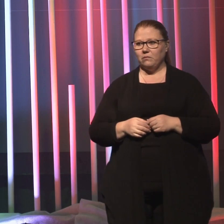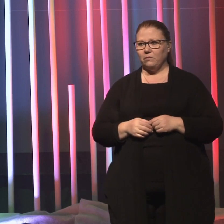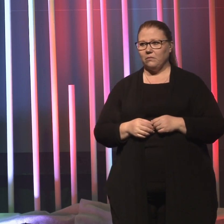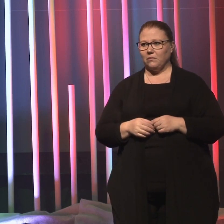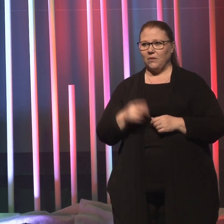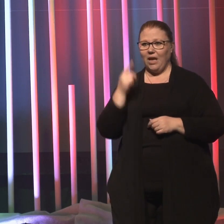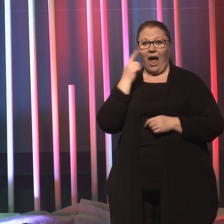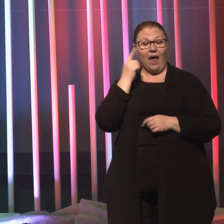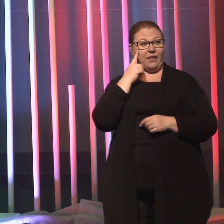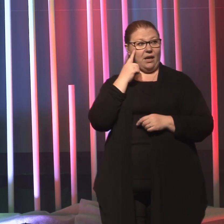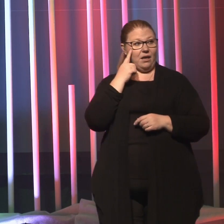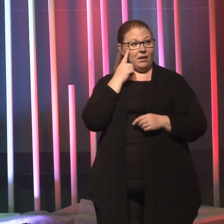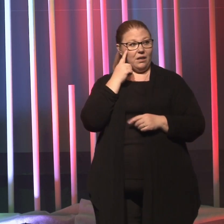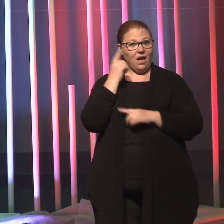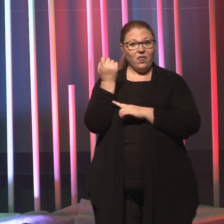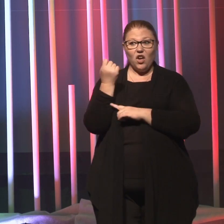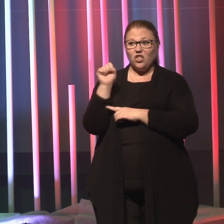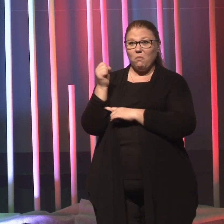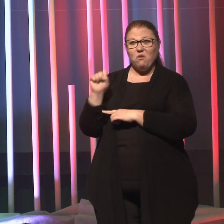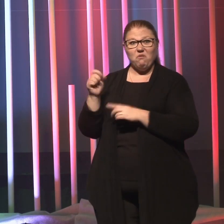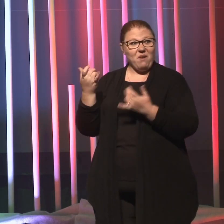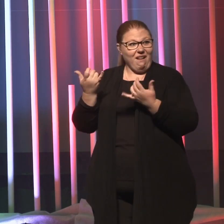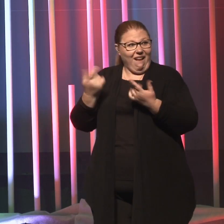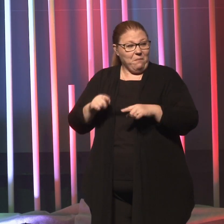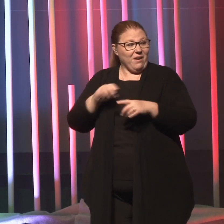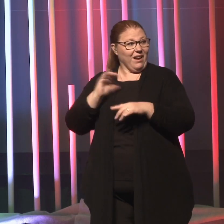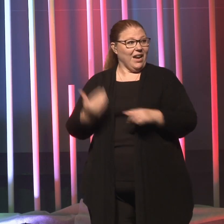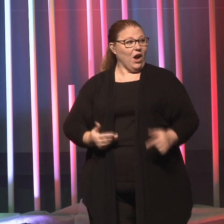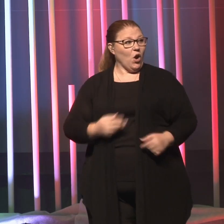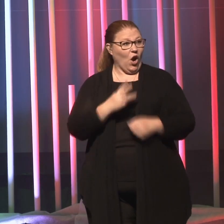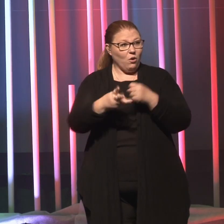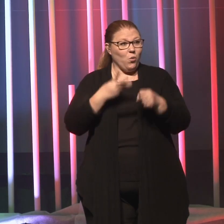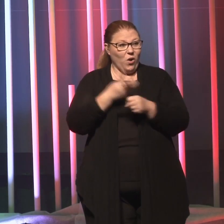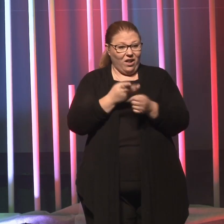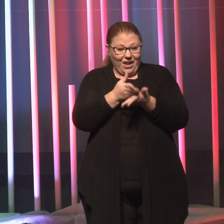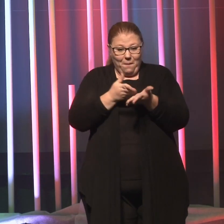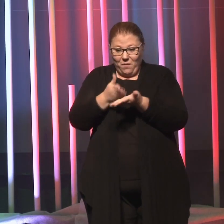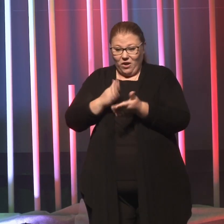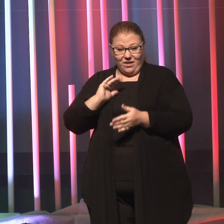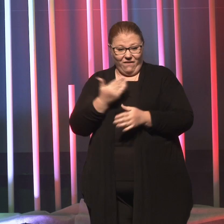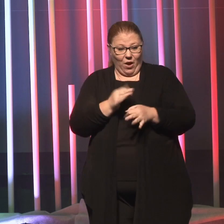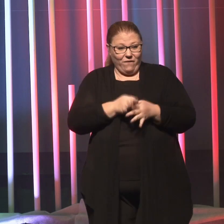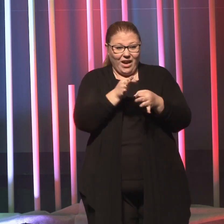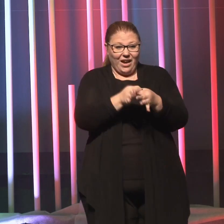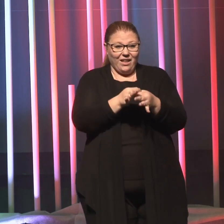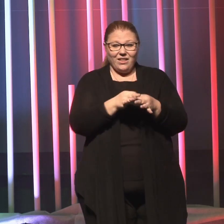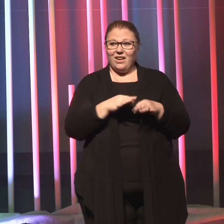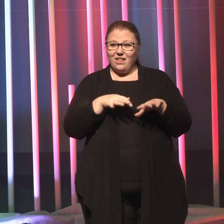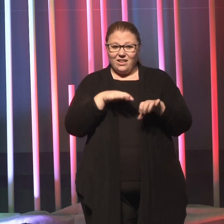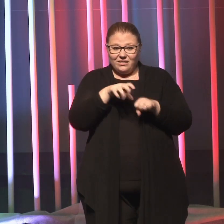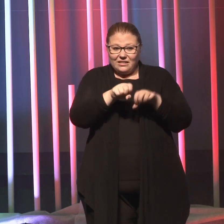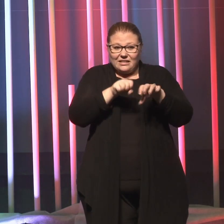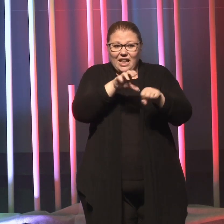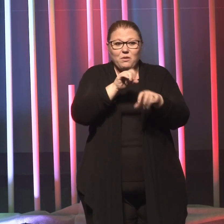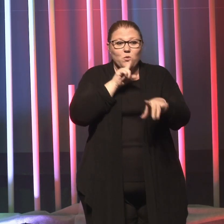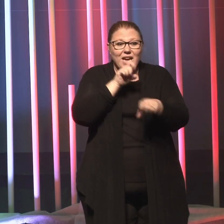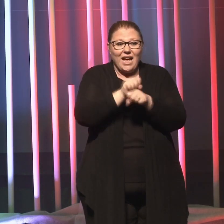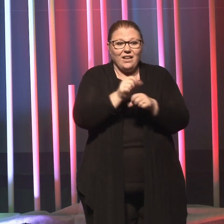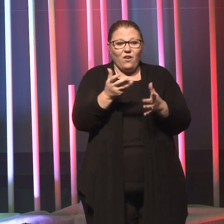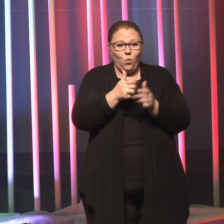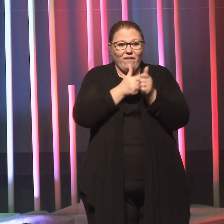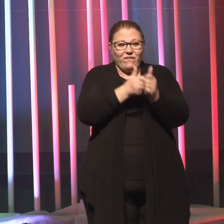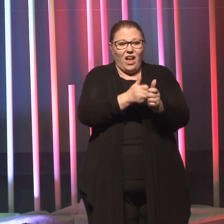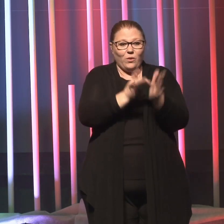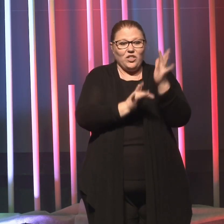I think there's a movement taking place in our world and in elements of our faith that are reclaiming the reality of what following